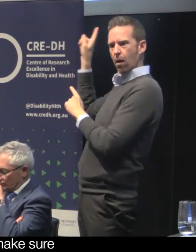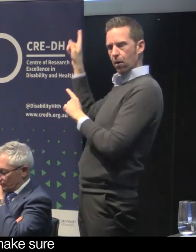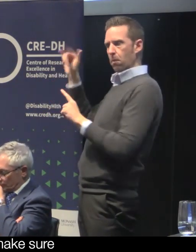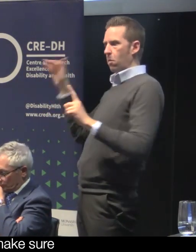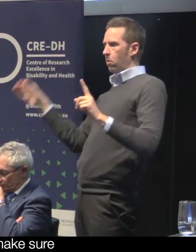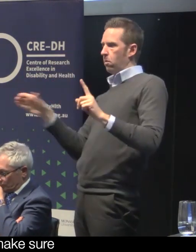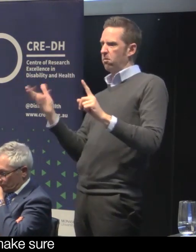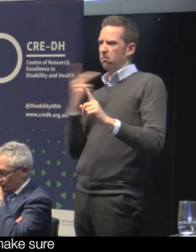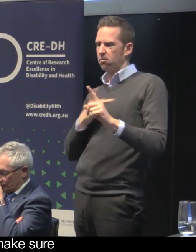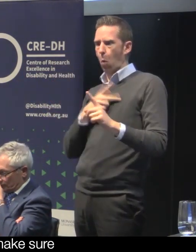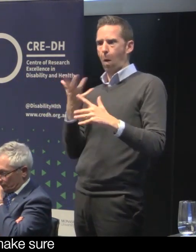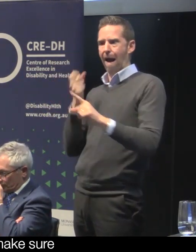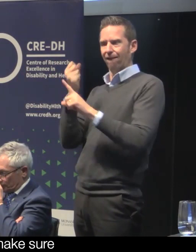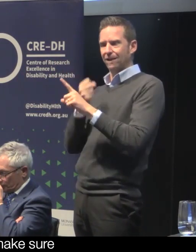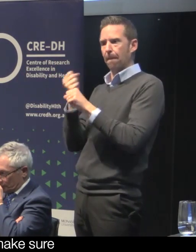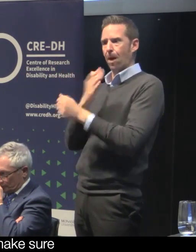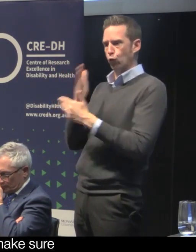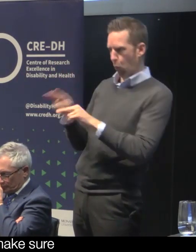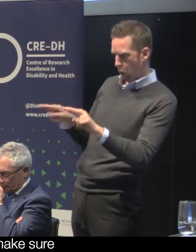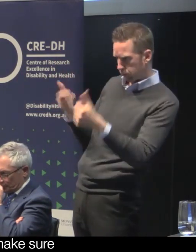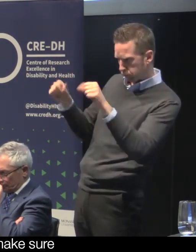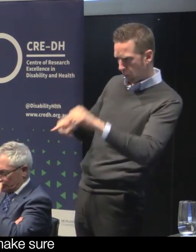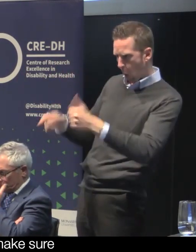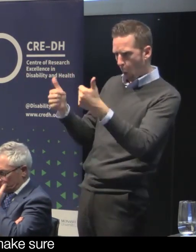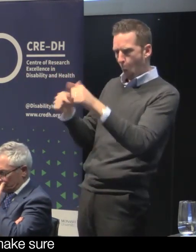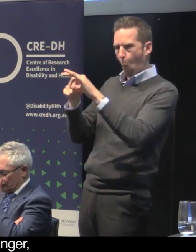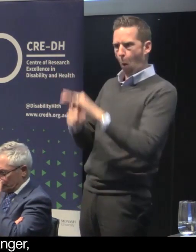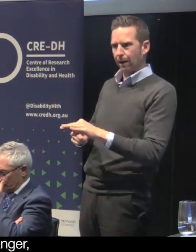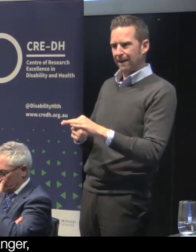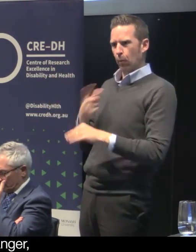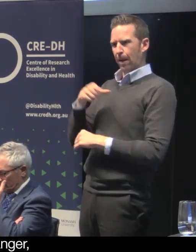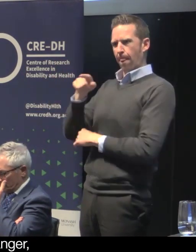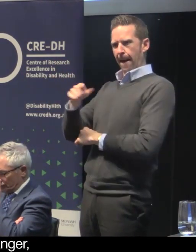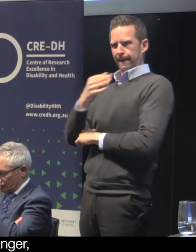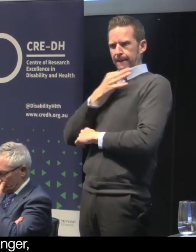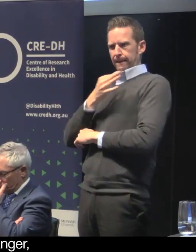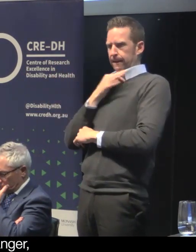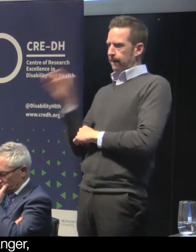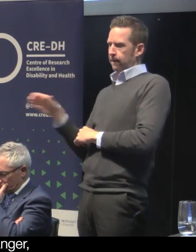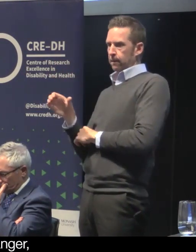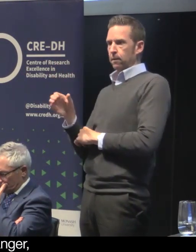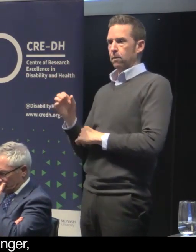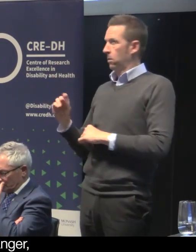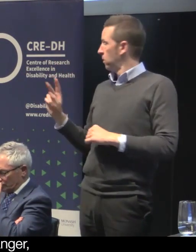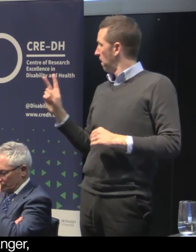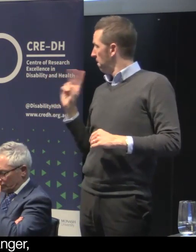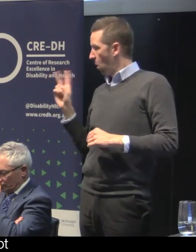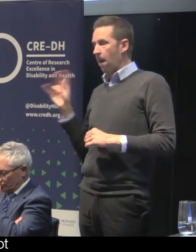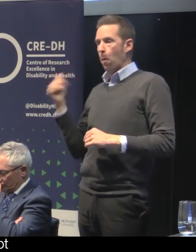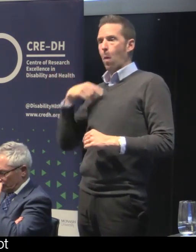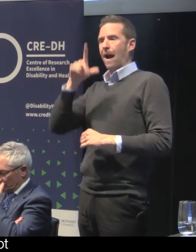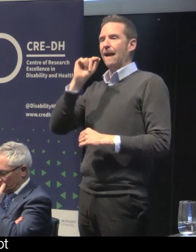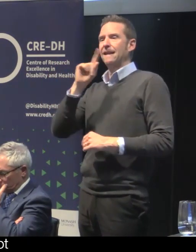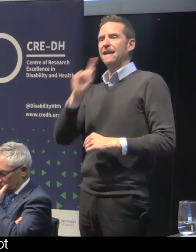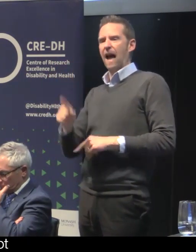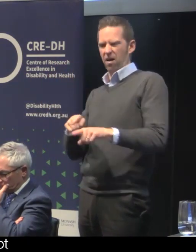advocate who would make sure that the quality was good, because that's the danger. That George and I can say, no mate, you know, you're